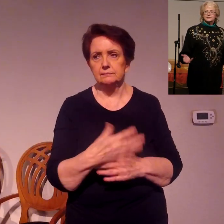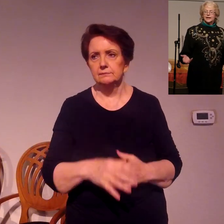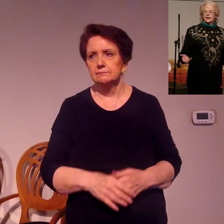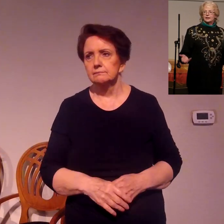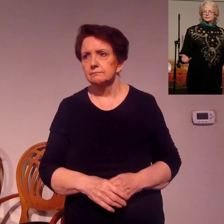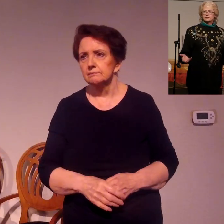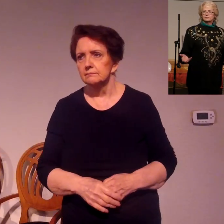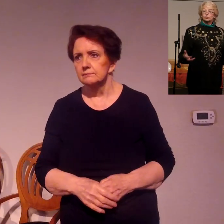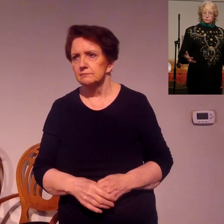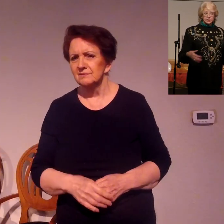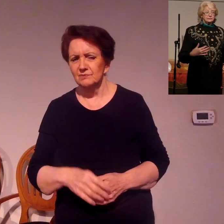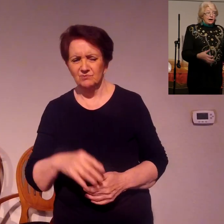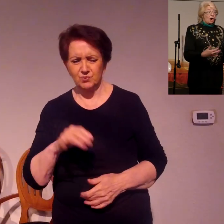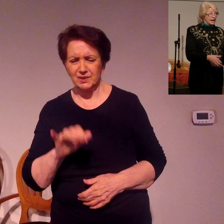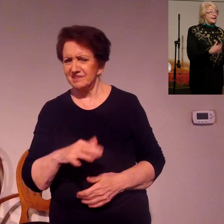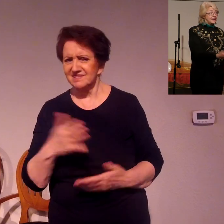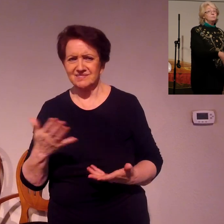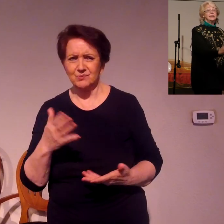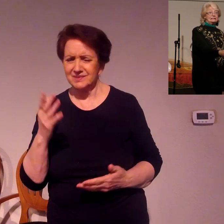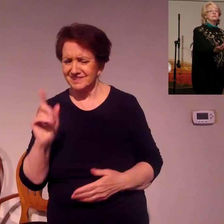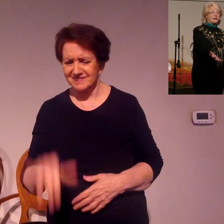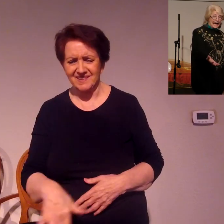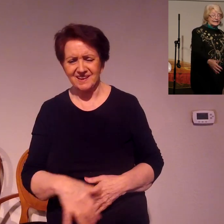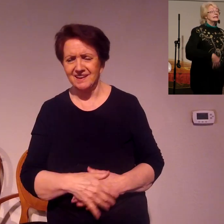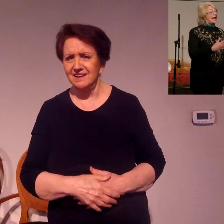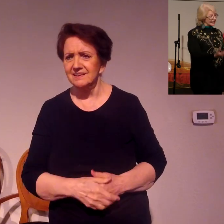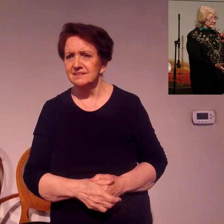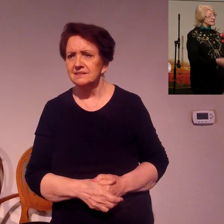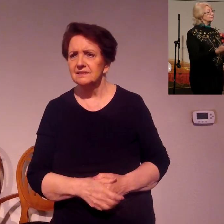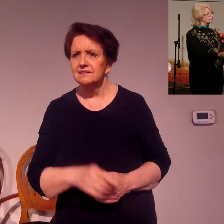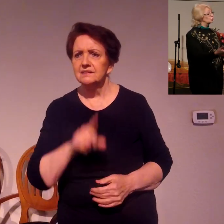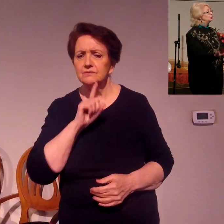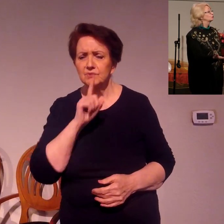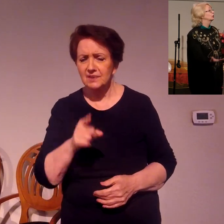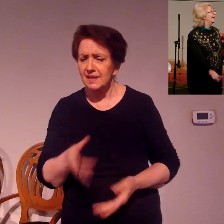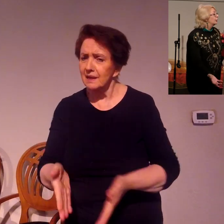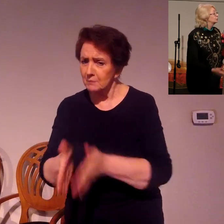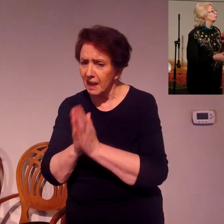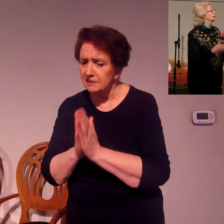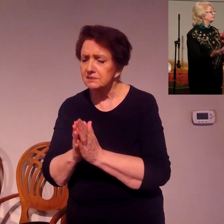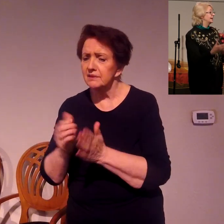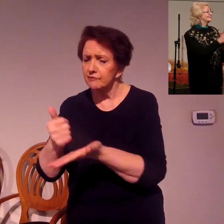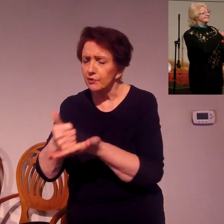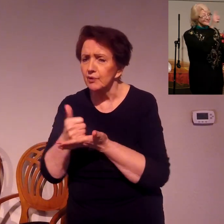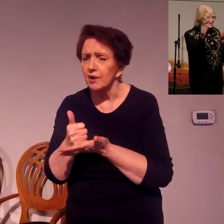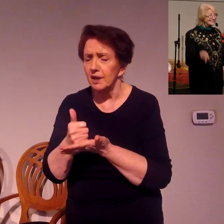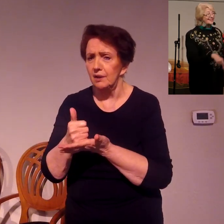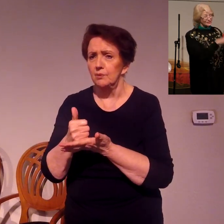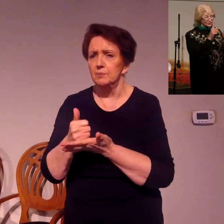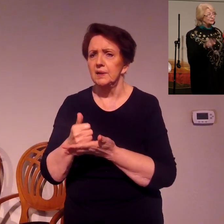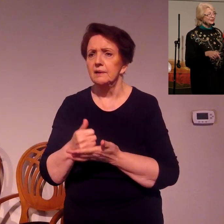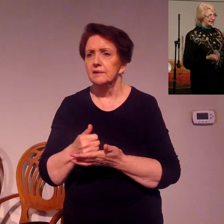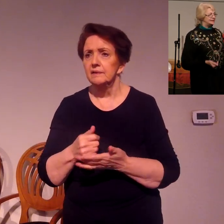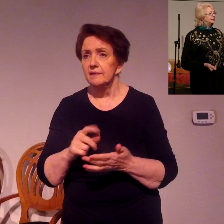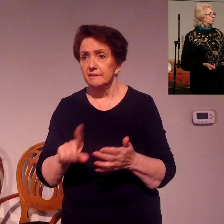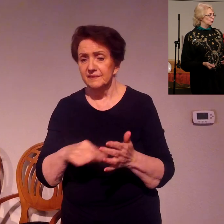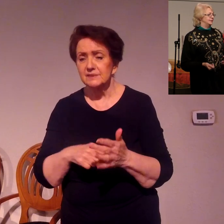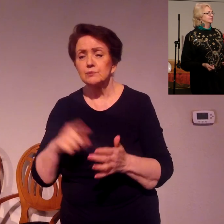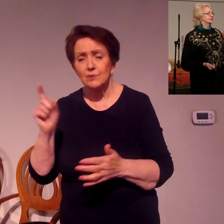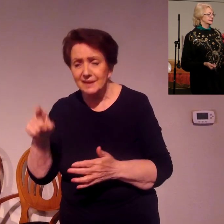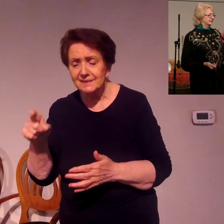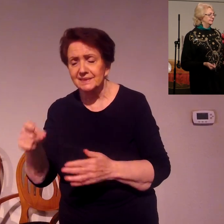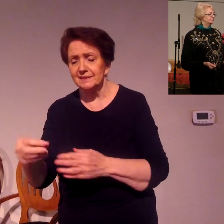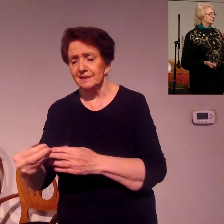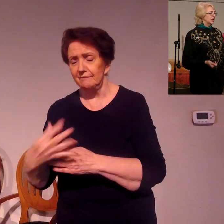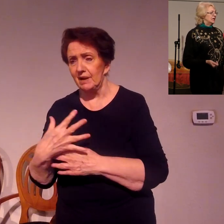Like, what is that? No, really, now I am, in fact, asking for your help or advice. This is actually when I need or